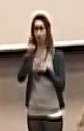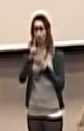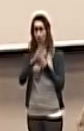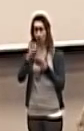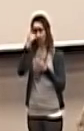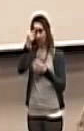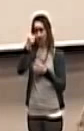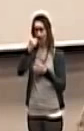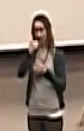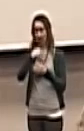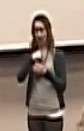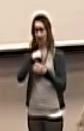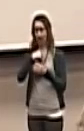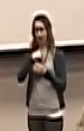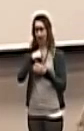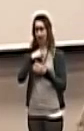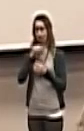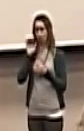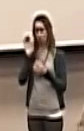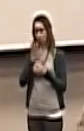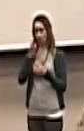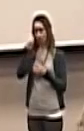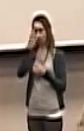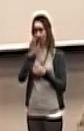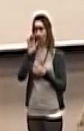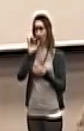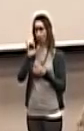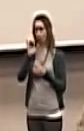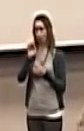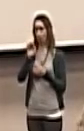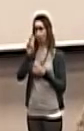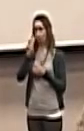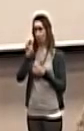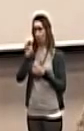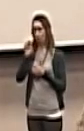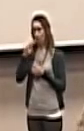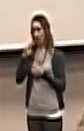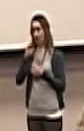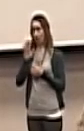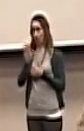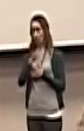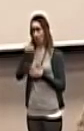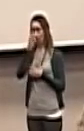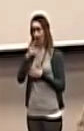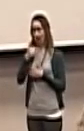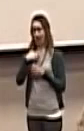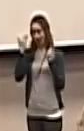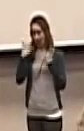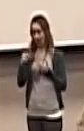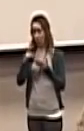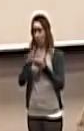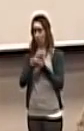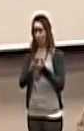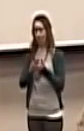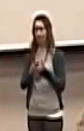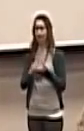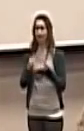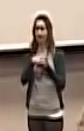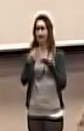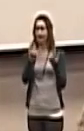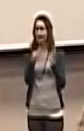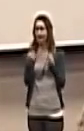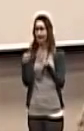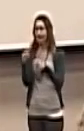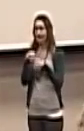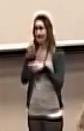God, am holy." These events that took place that are recorded for us in Exodus 3 are very significant in many